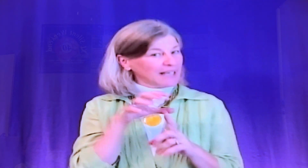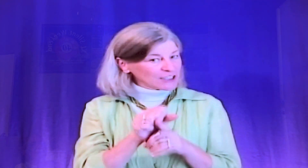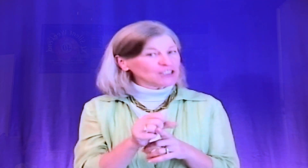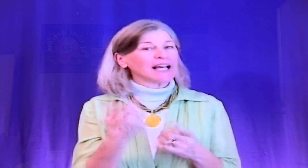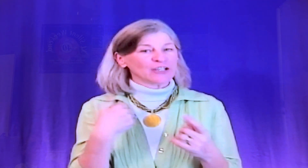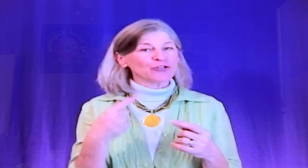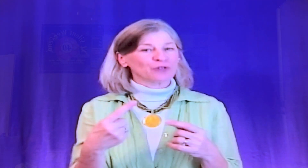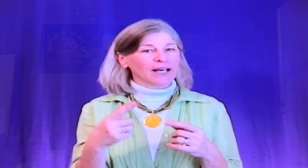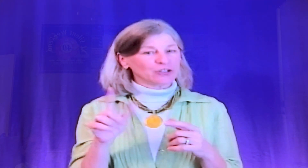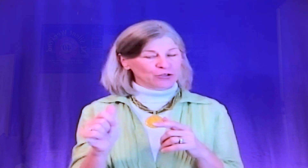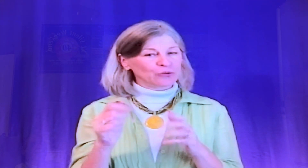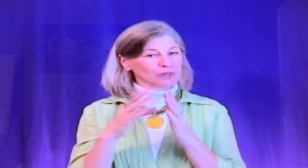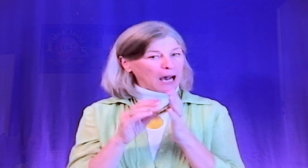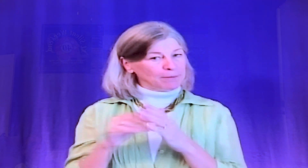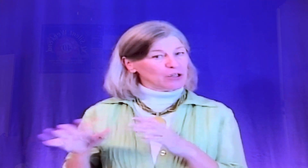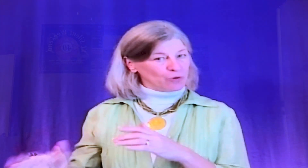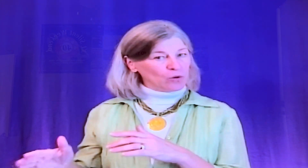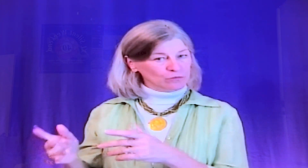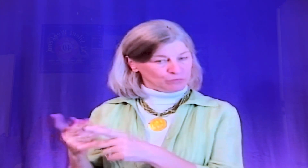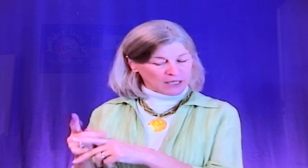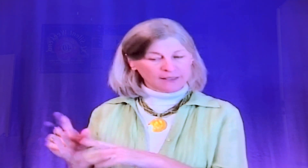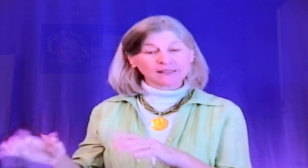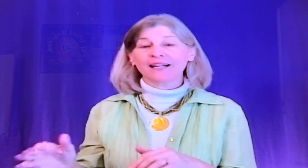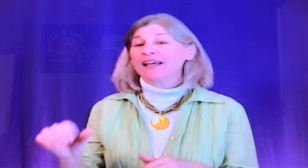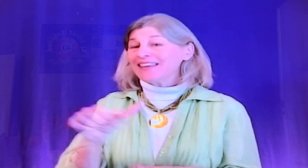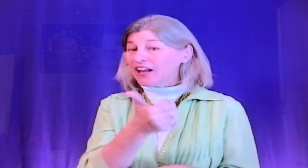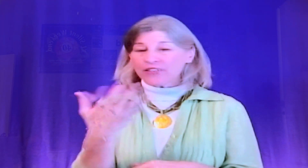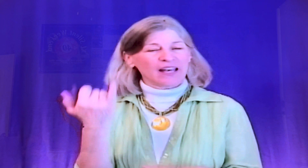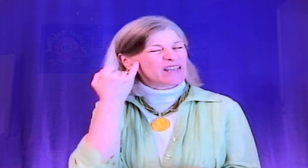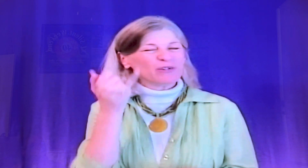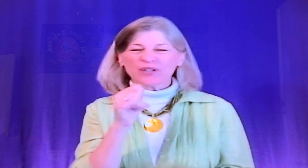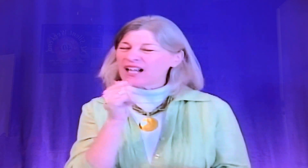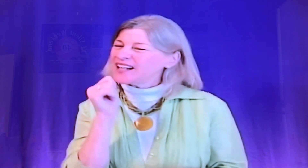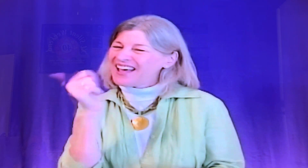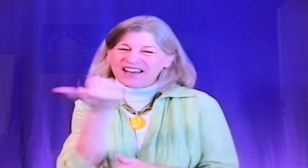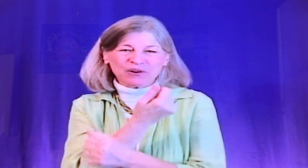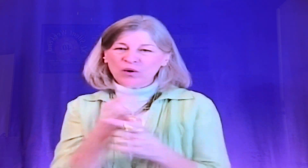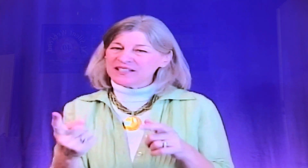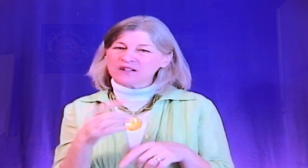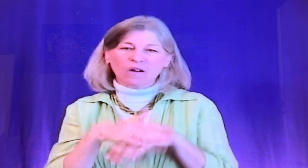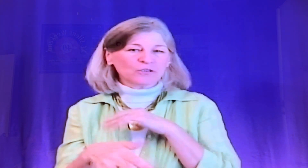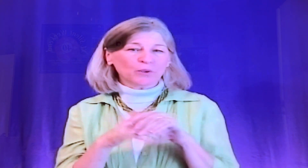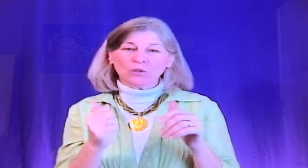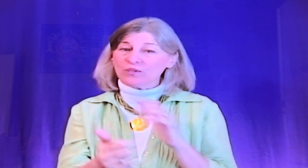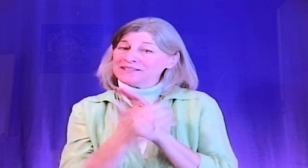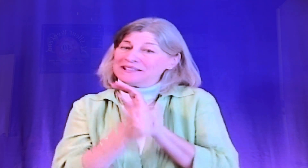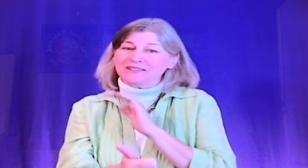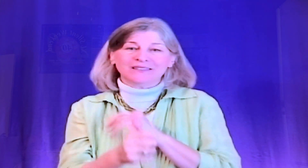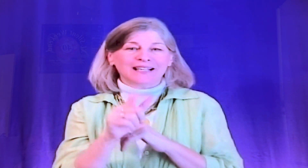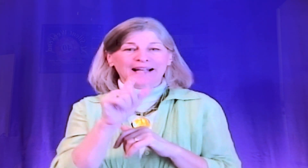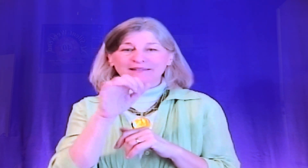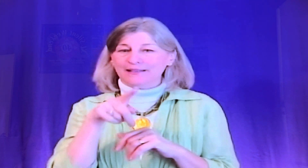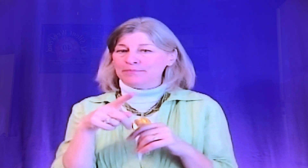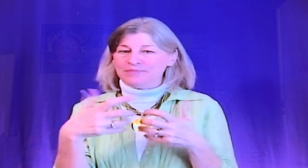catch it as you're trying to copy your own product. The other thing, if you're not everyone is comfortable or skilled at lip